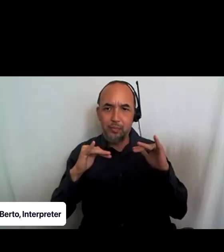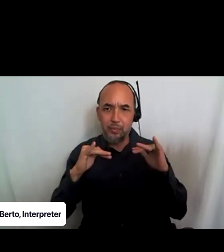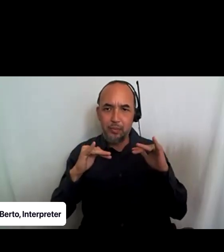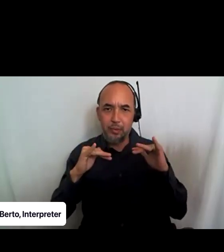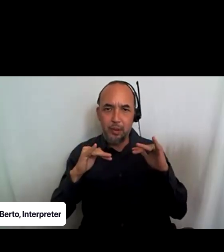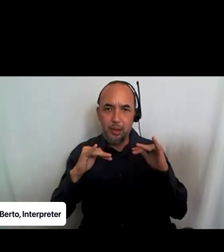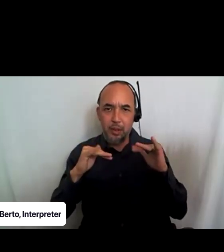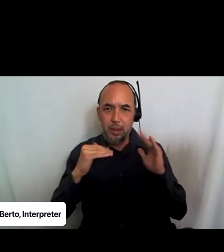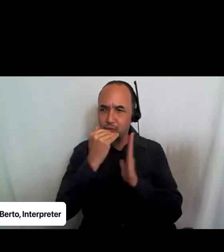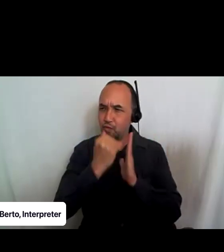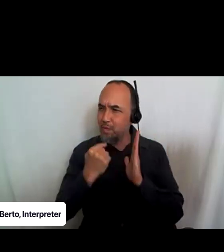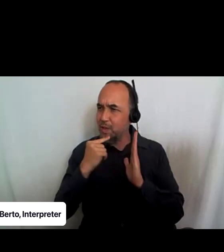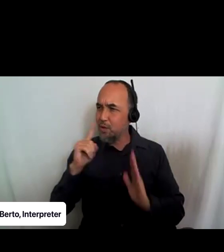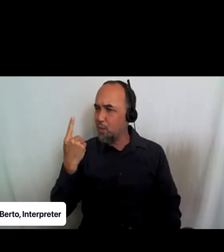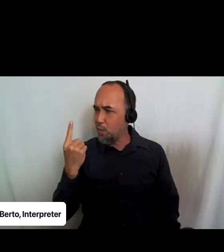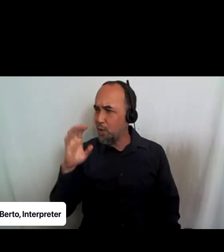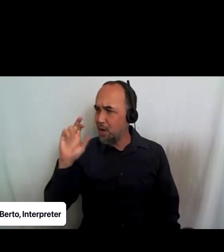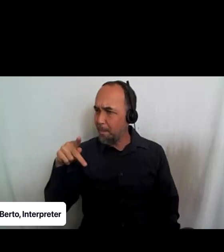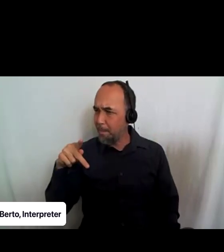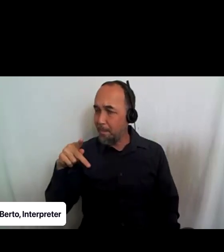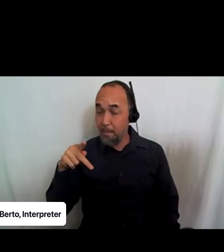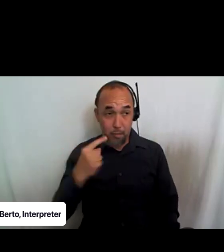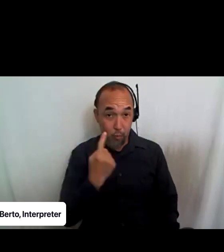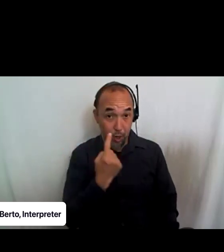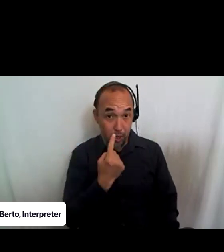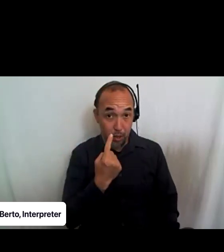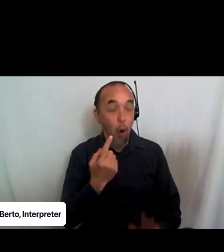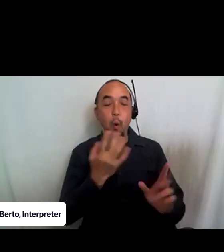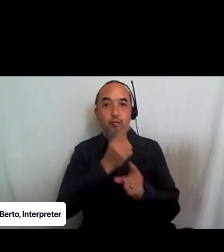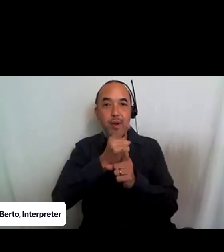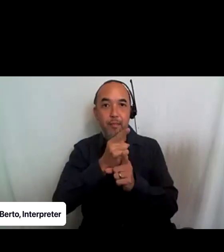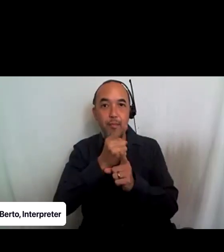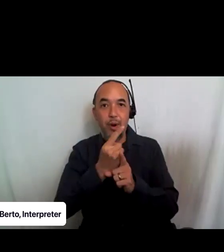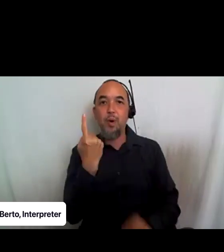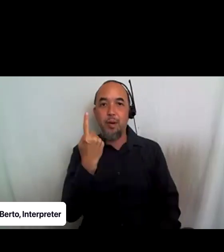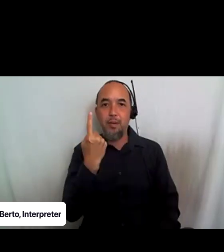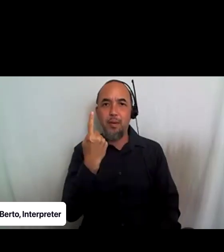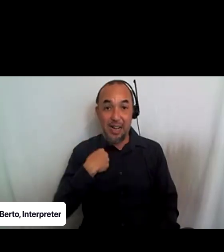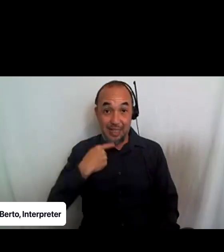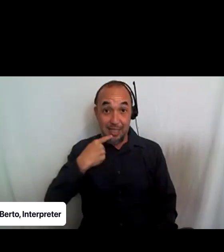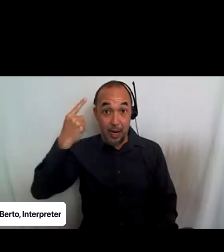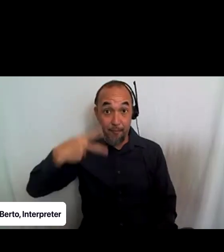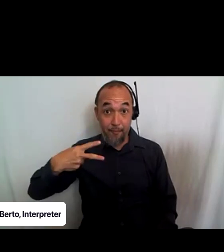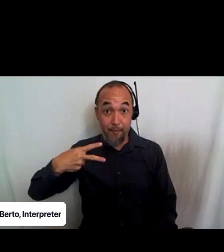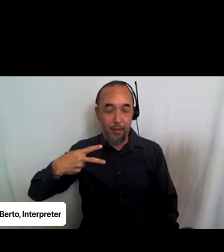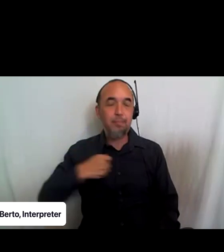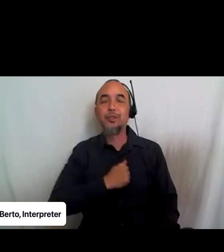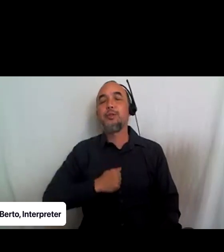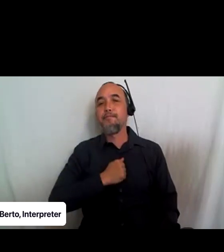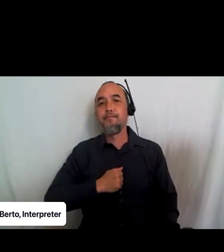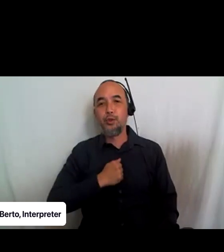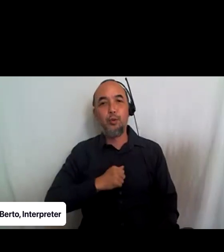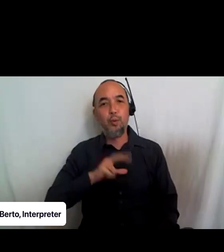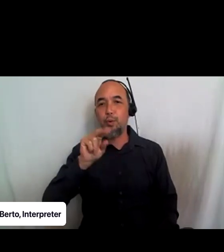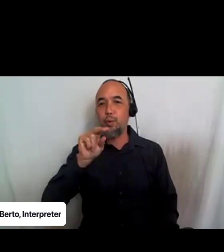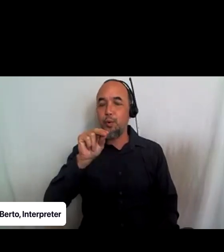cream. 1 cup of cream? Yeah, that's right. 1 cup. 1 cup. Did I say half a cup? You said I'm half a sorry. cup. No,